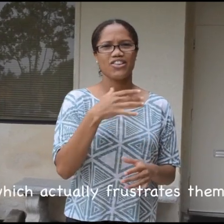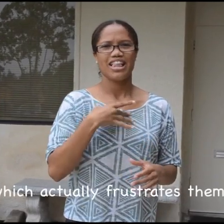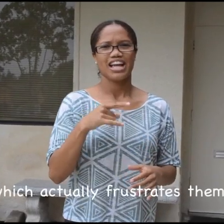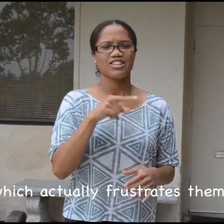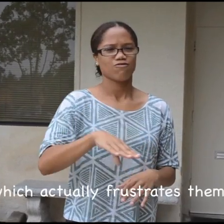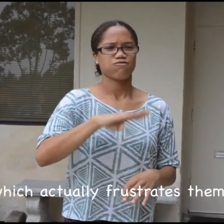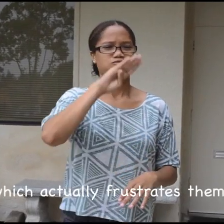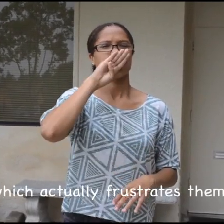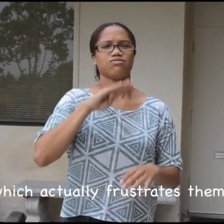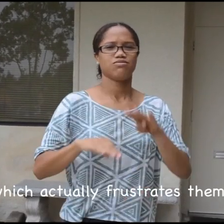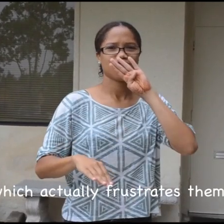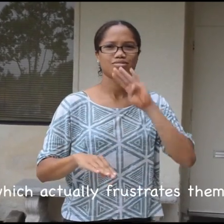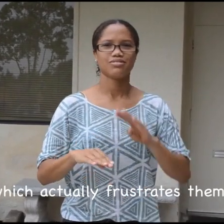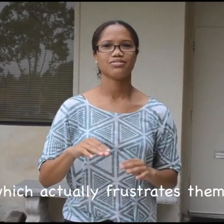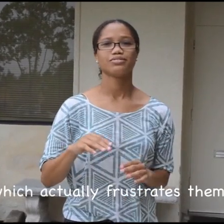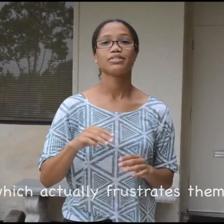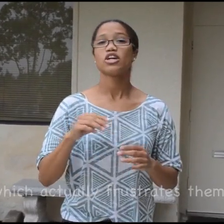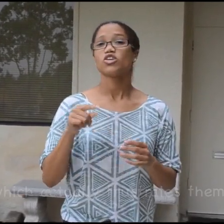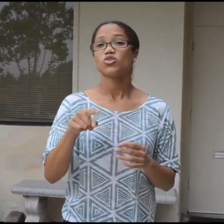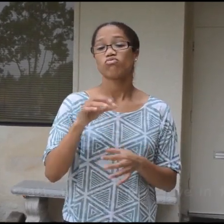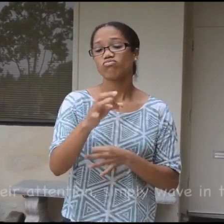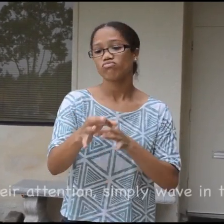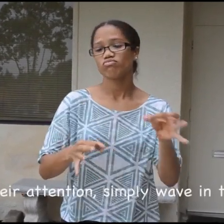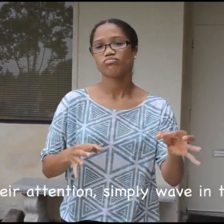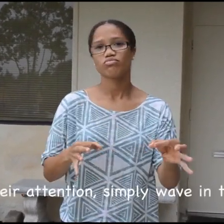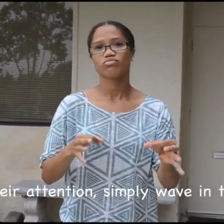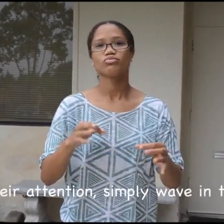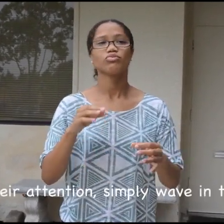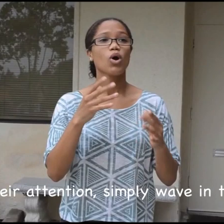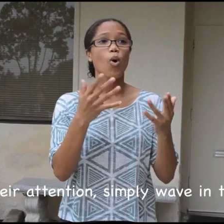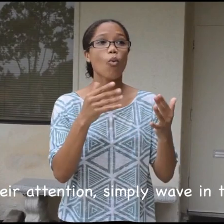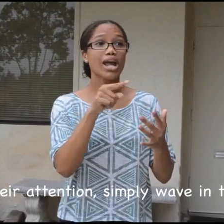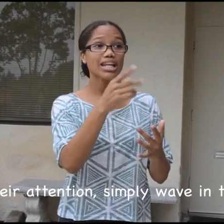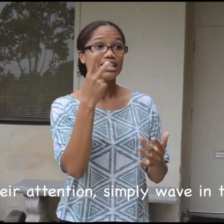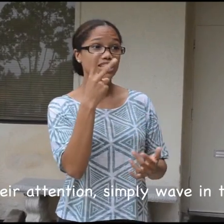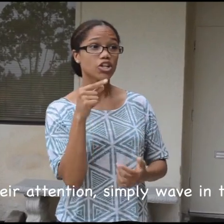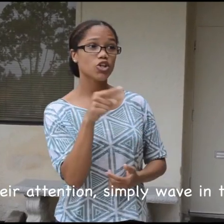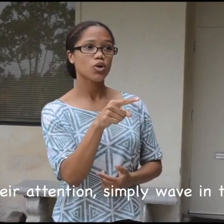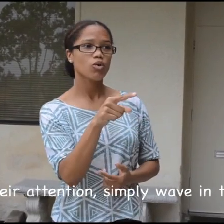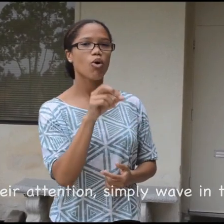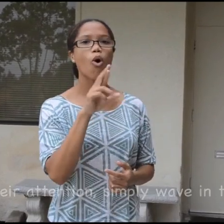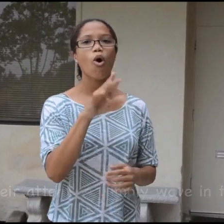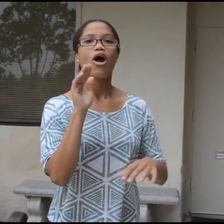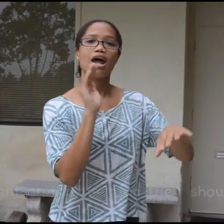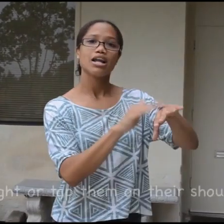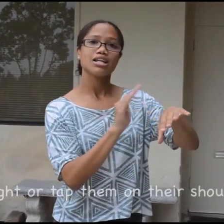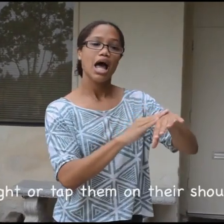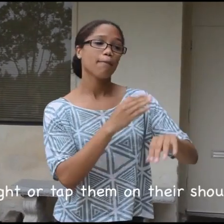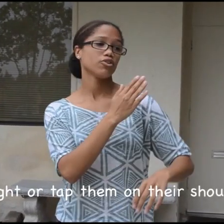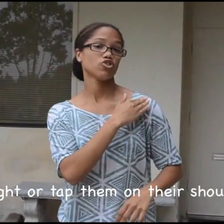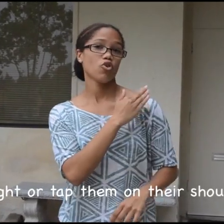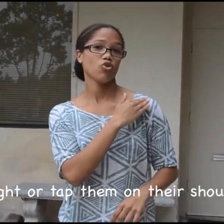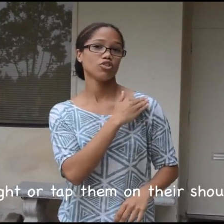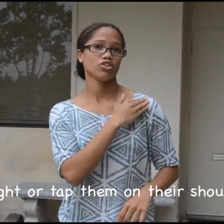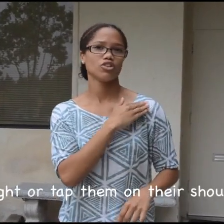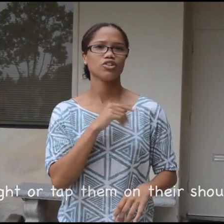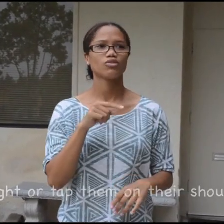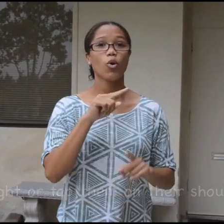which actually frustrates them. To get their attention, simply wave in their line of sight or tap them